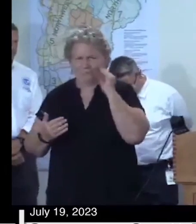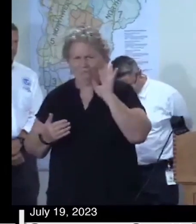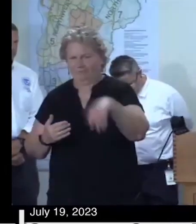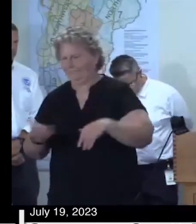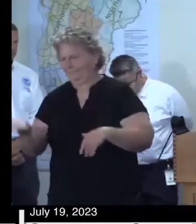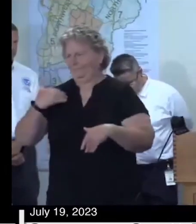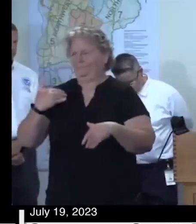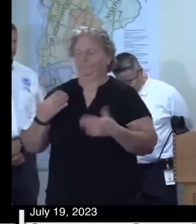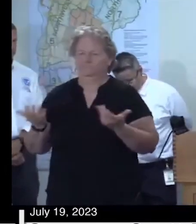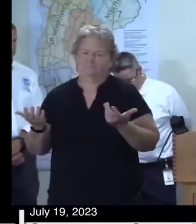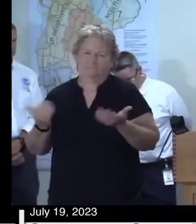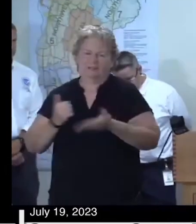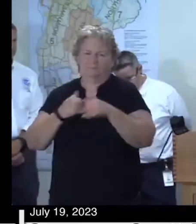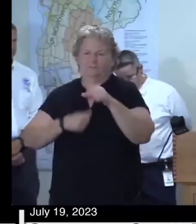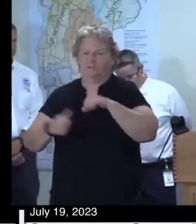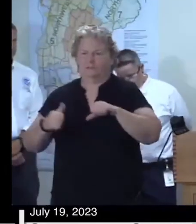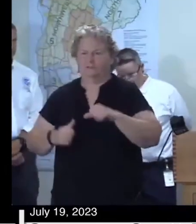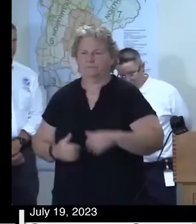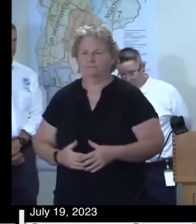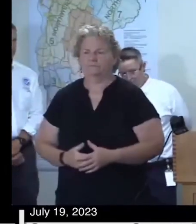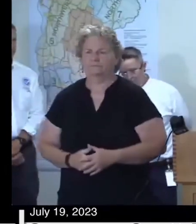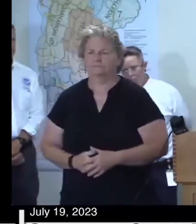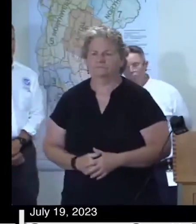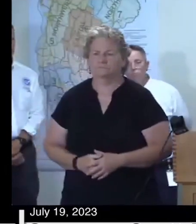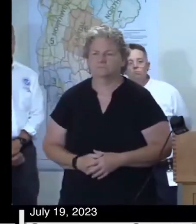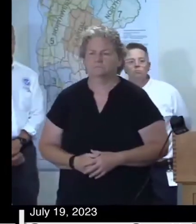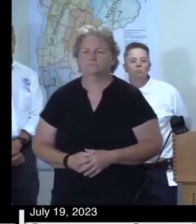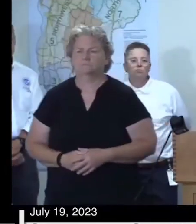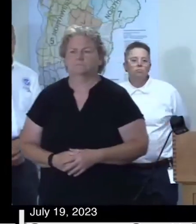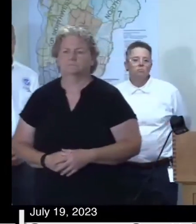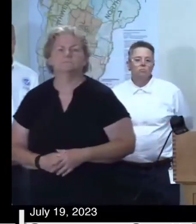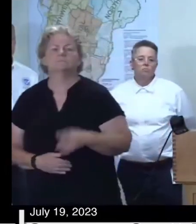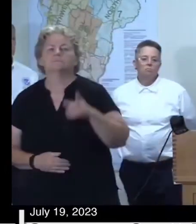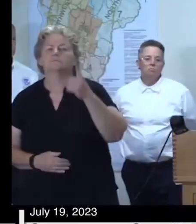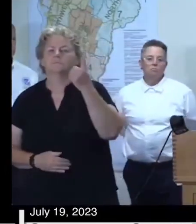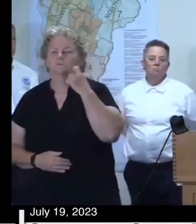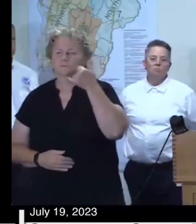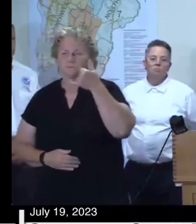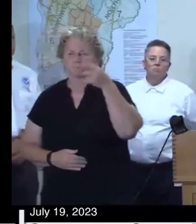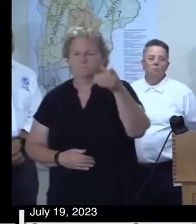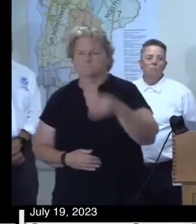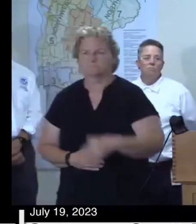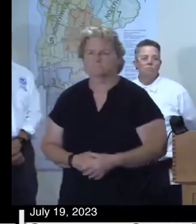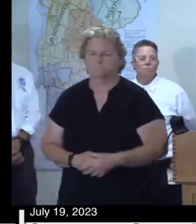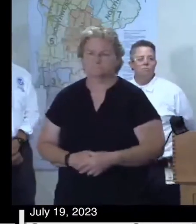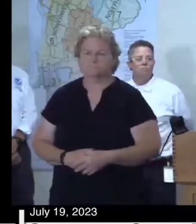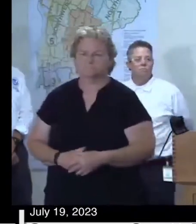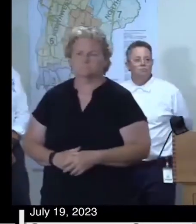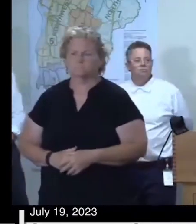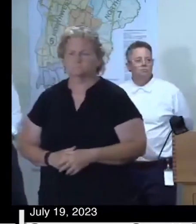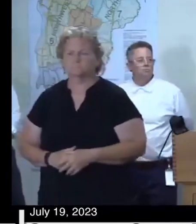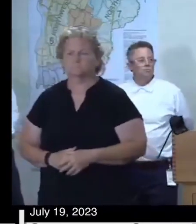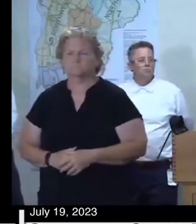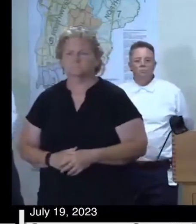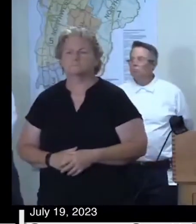do you have a number or estimate for how many municipalities are at this point without running water?